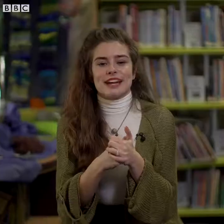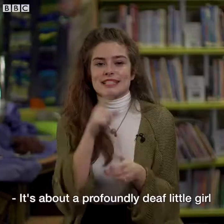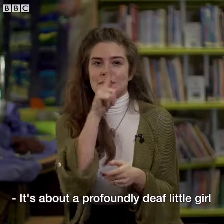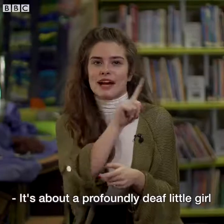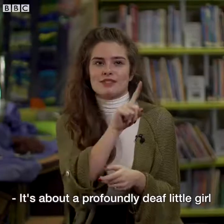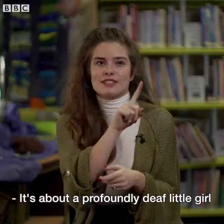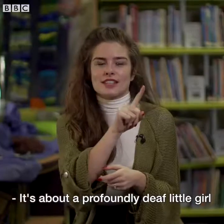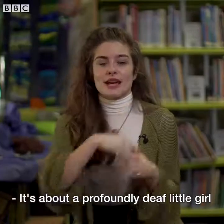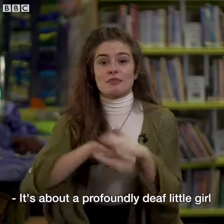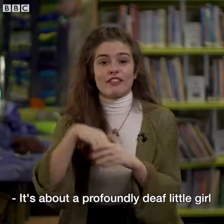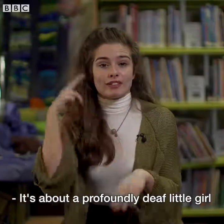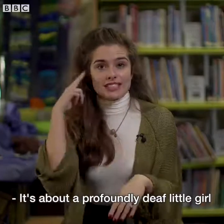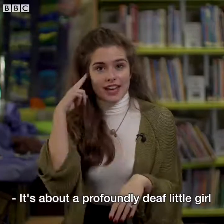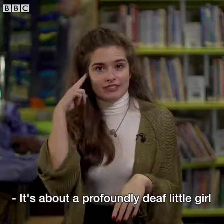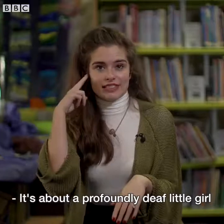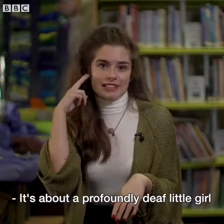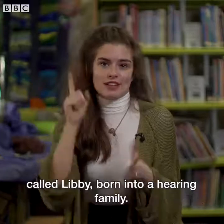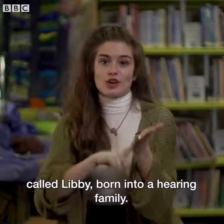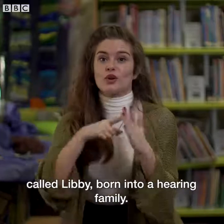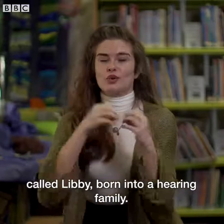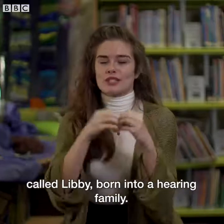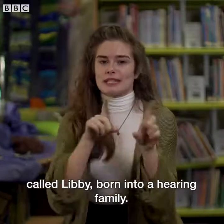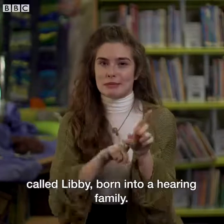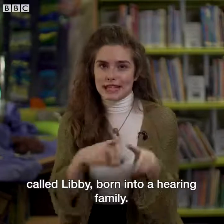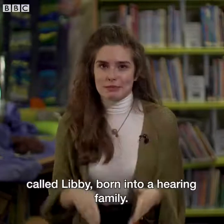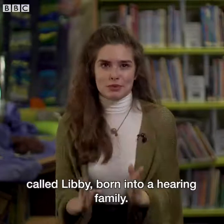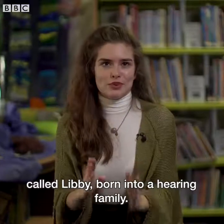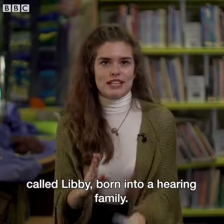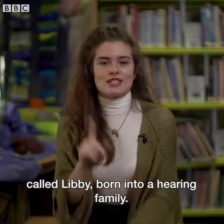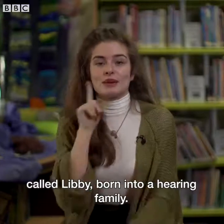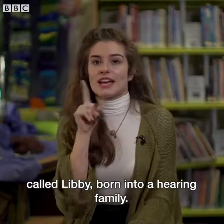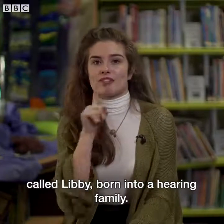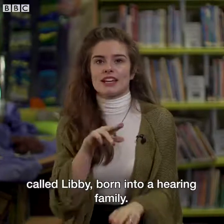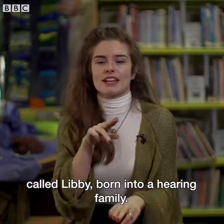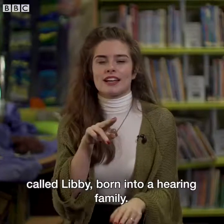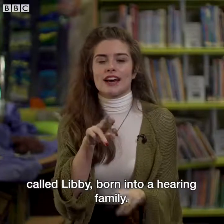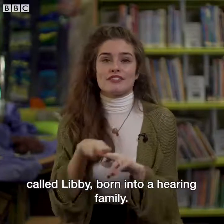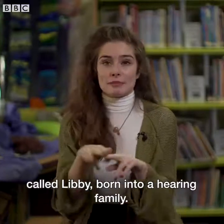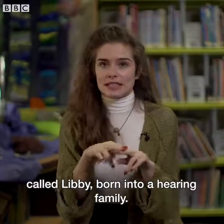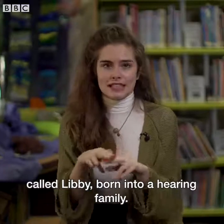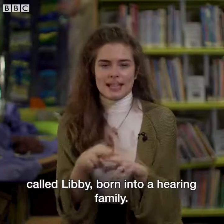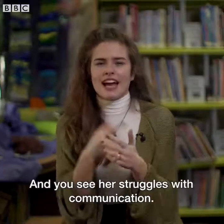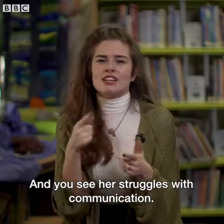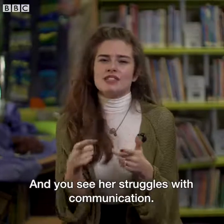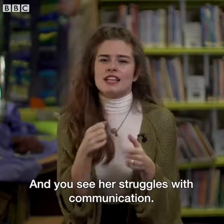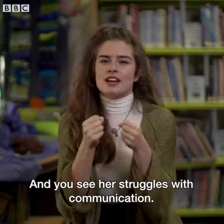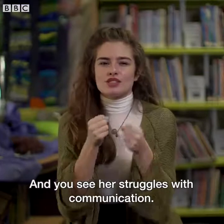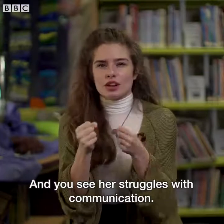It's about a profoundly deaf little girl called Libby, born into a hearing family. And you see her